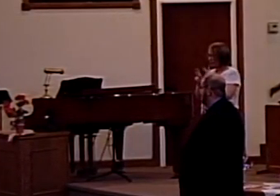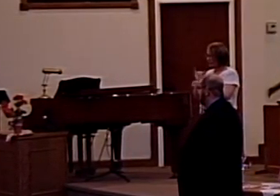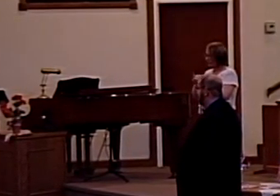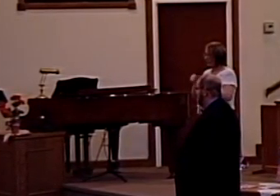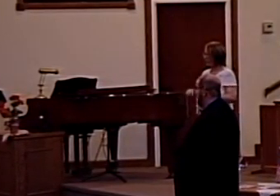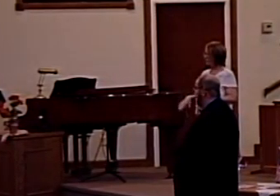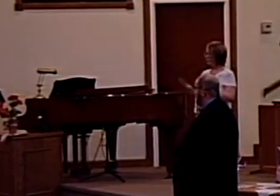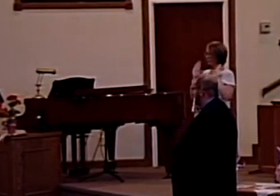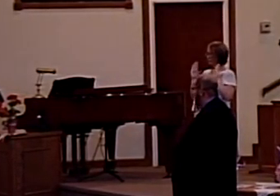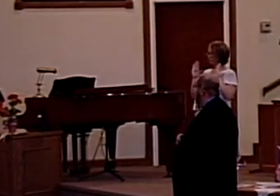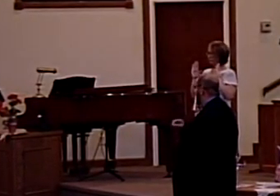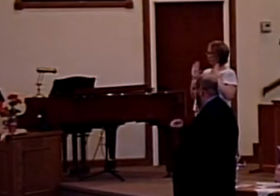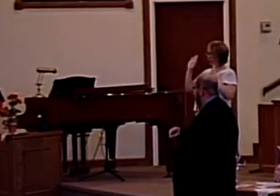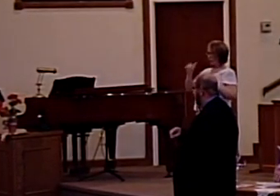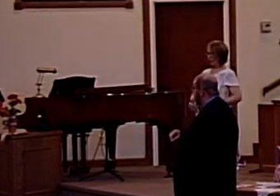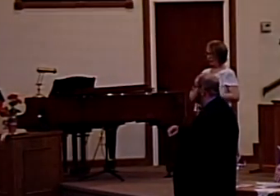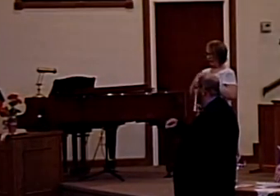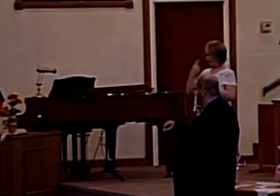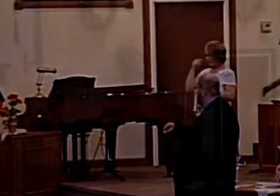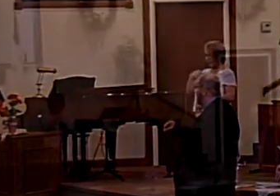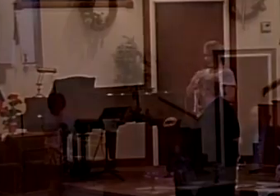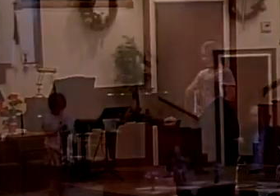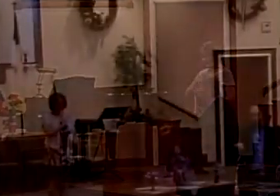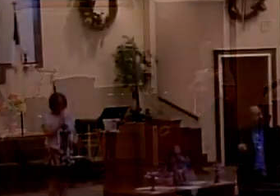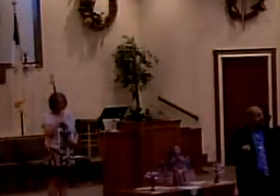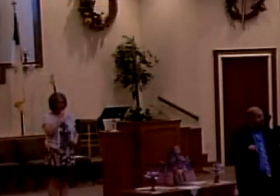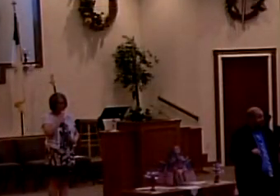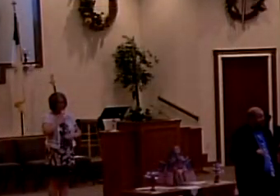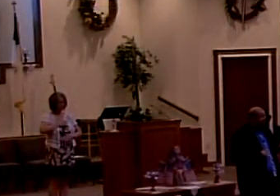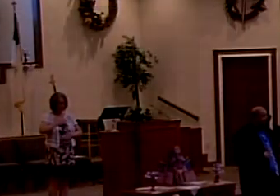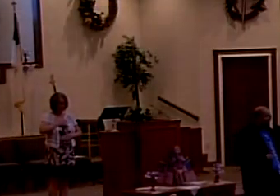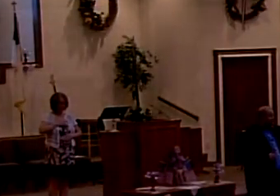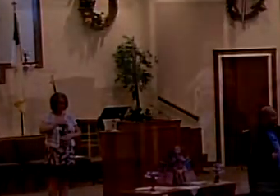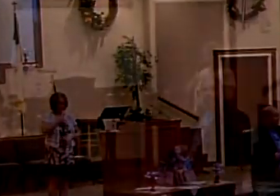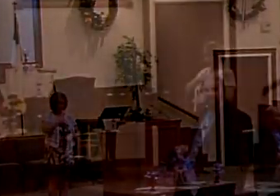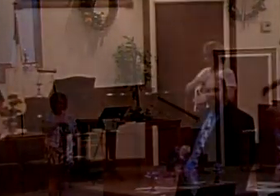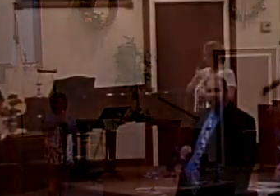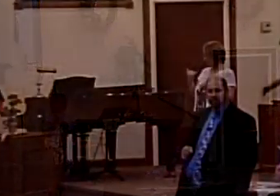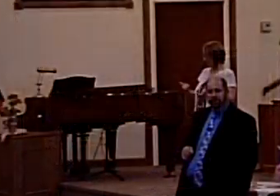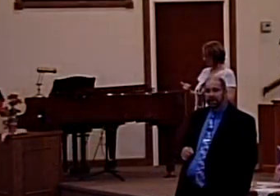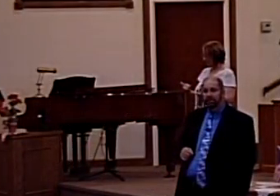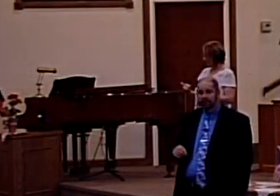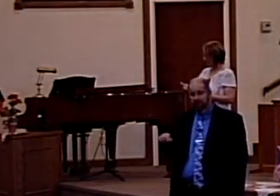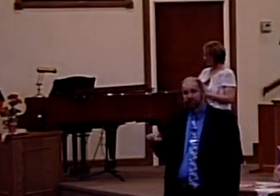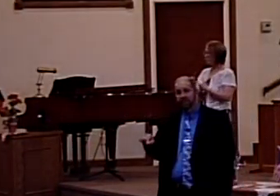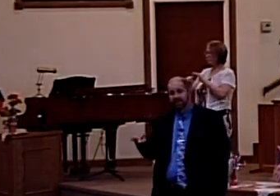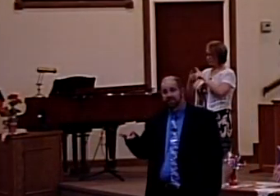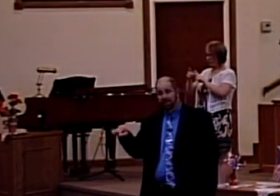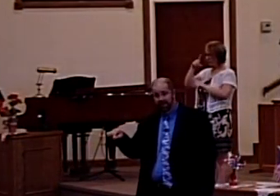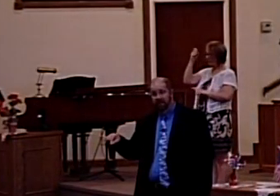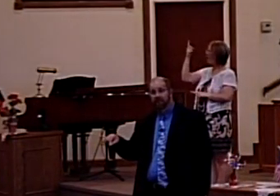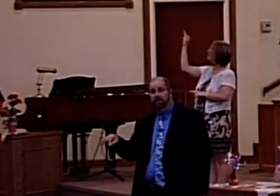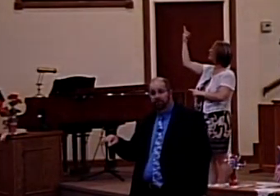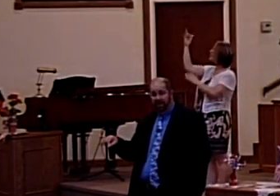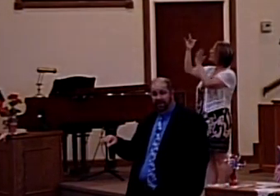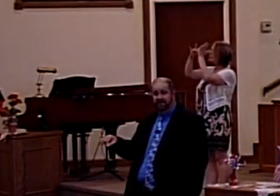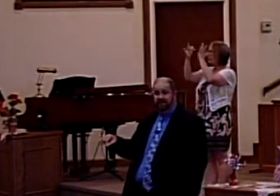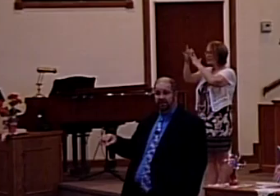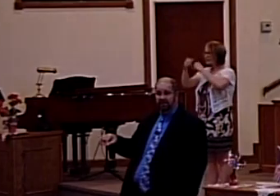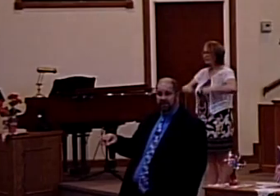price, that we can have the freedoms that we enjoy today? Well, friend, because Jesus paid the